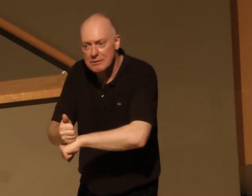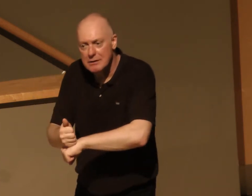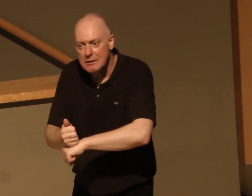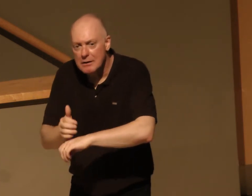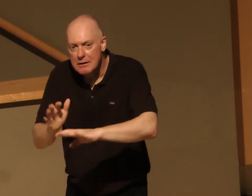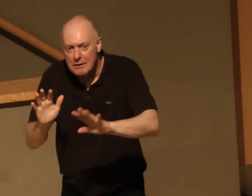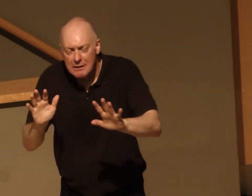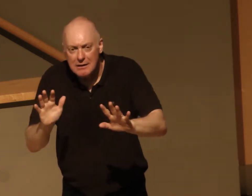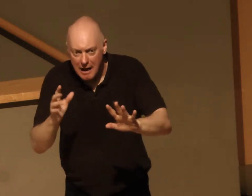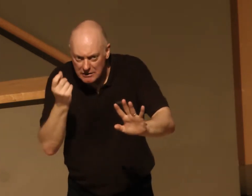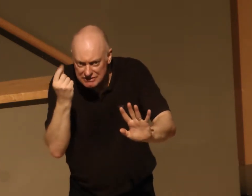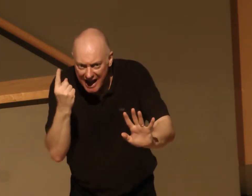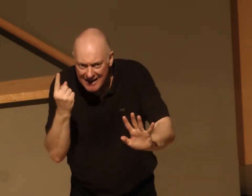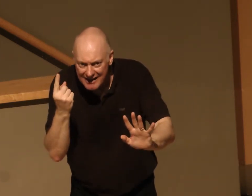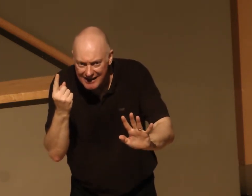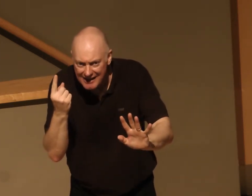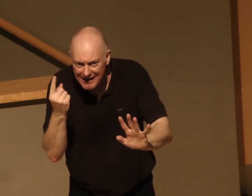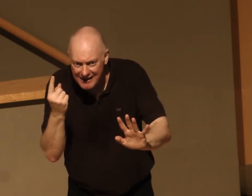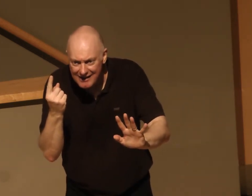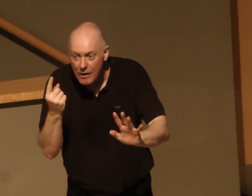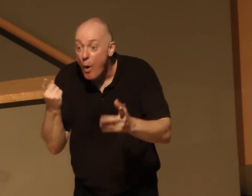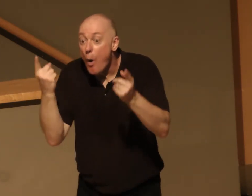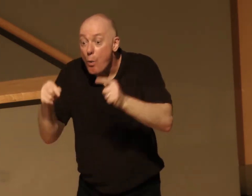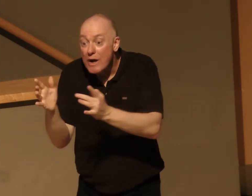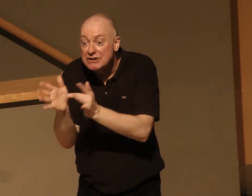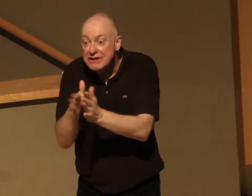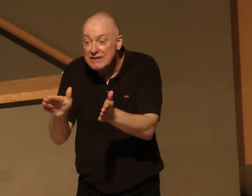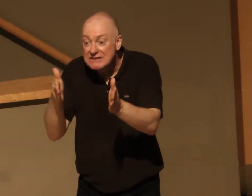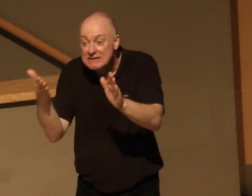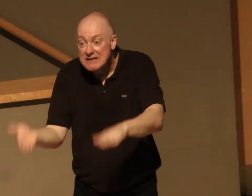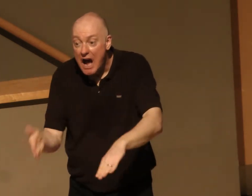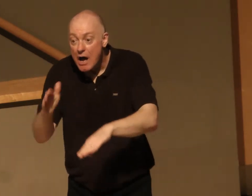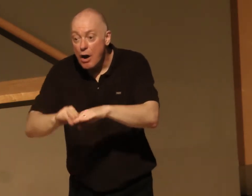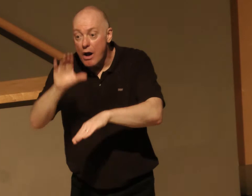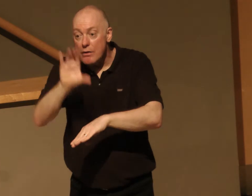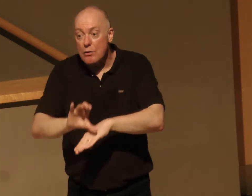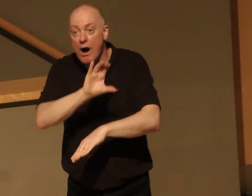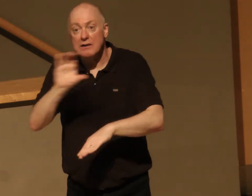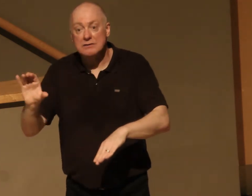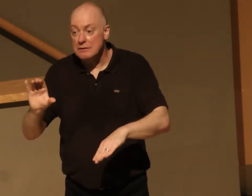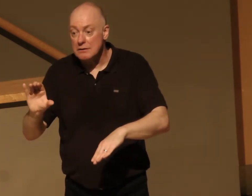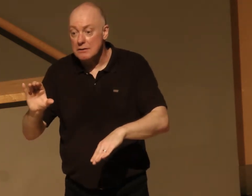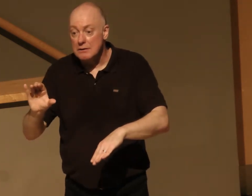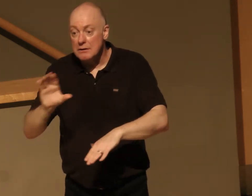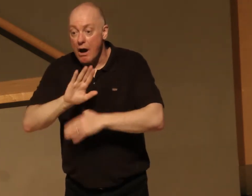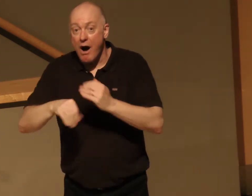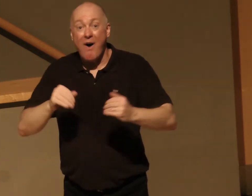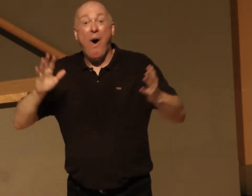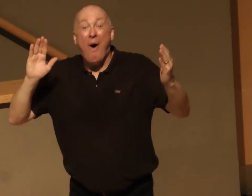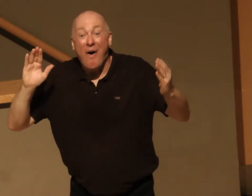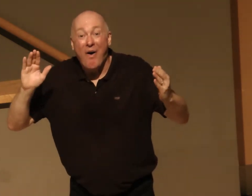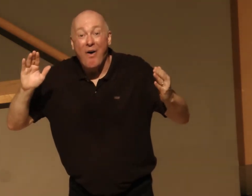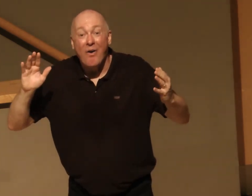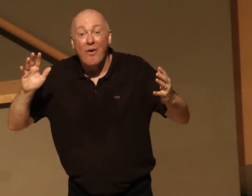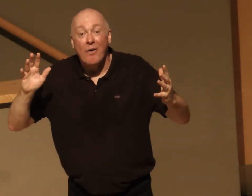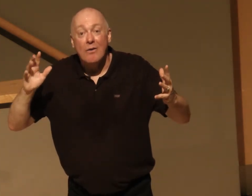here. With the death of Jesus Christ on the cross, all of their hopes and dreams